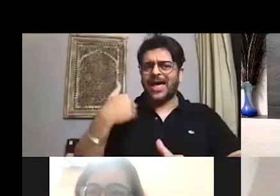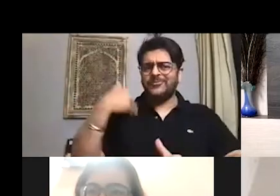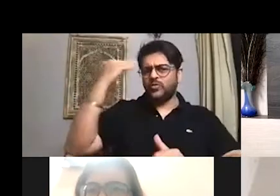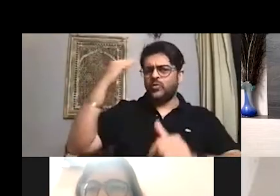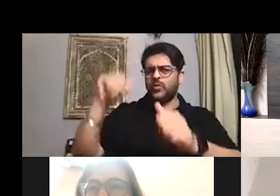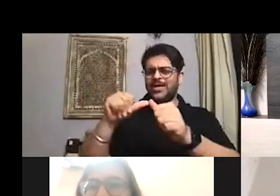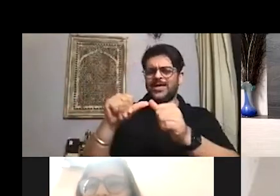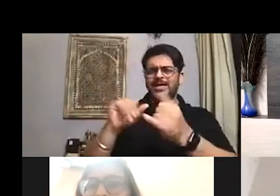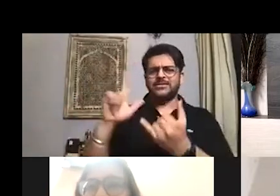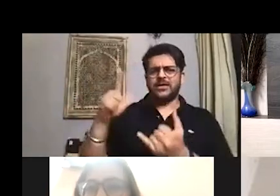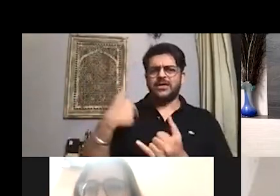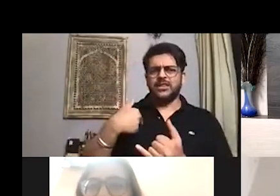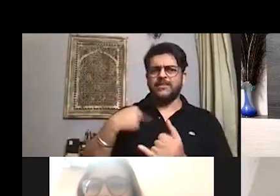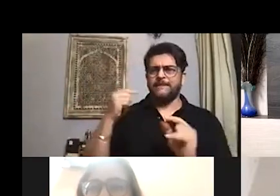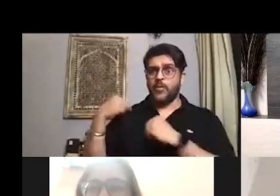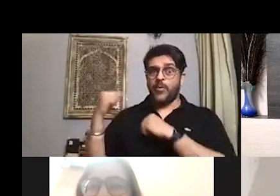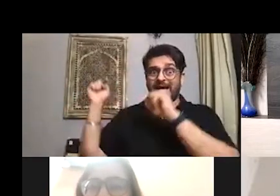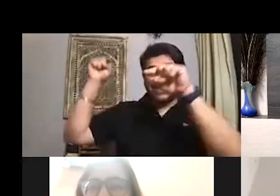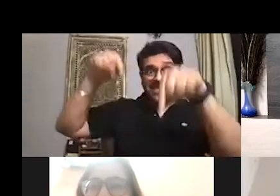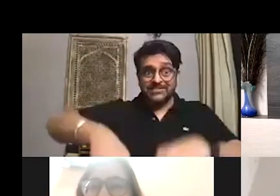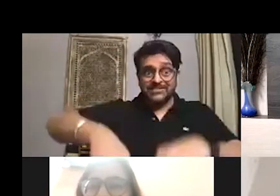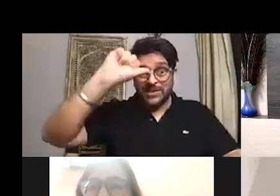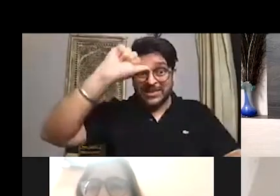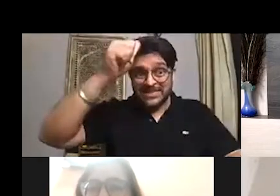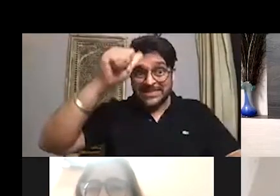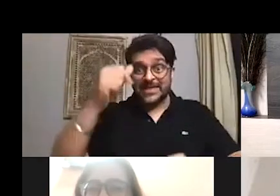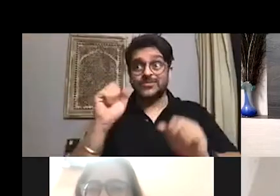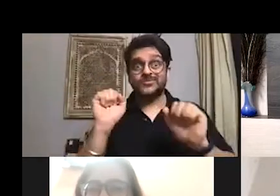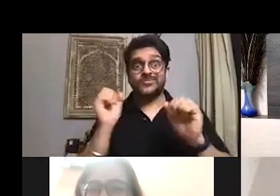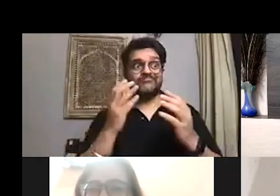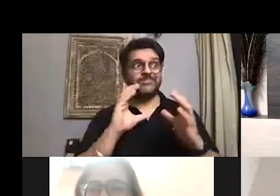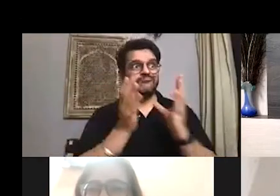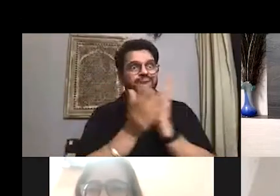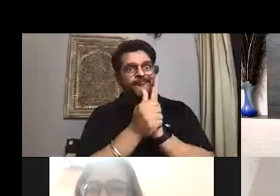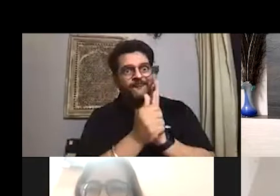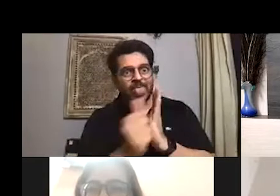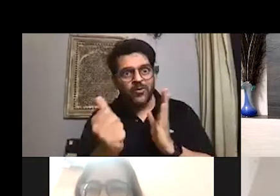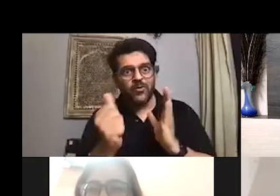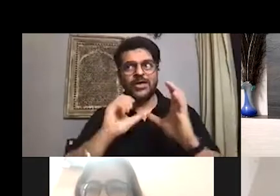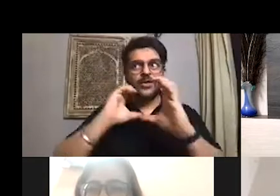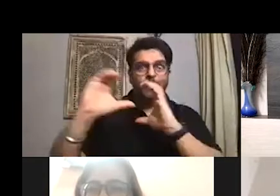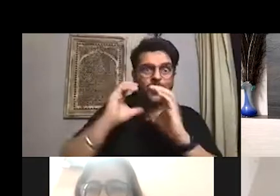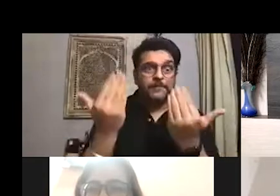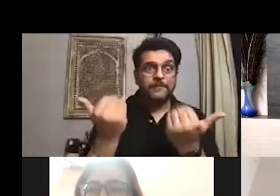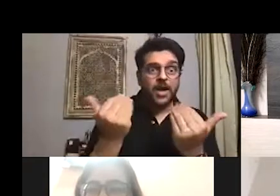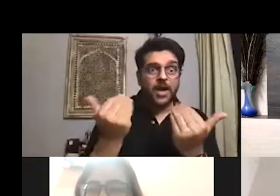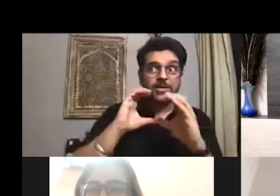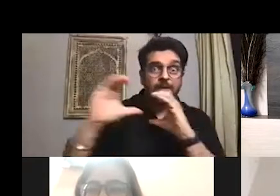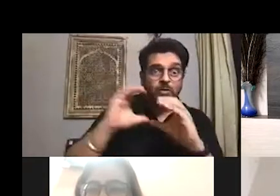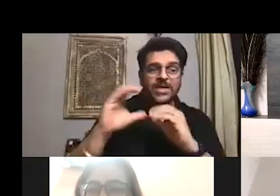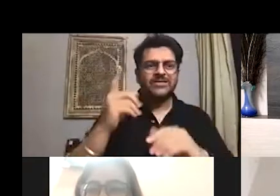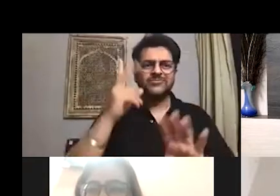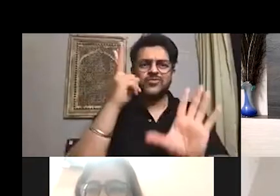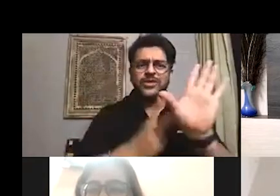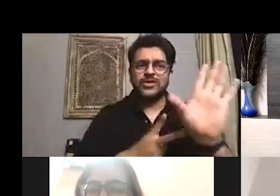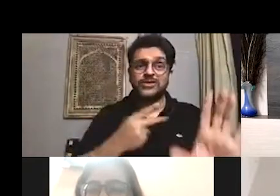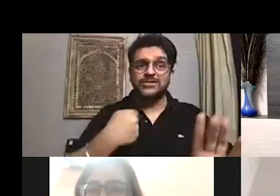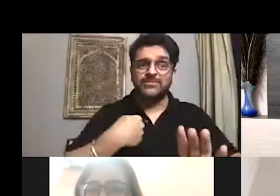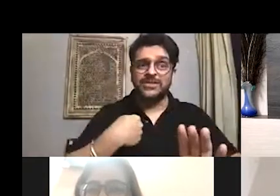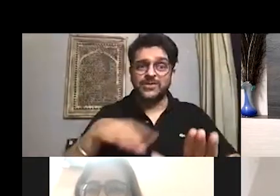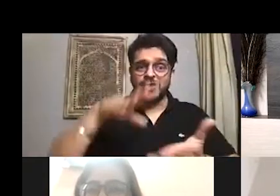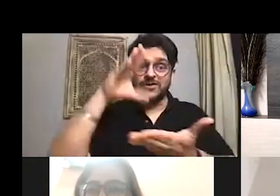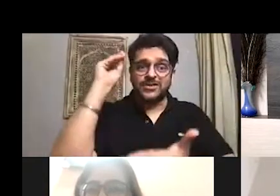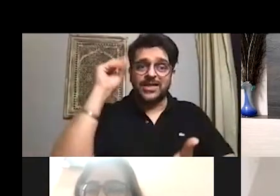actually learn Indian sign language. When I was in the US, I knew American Sign Language, but when I came to India, Indian Sign Language